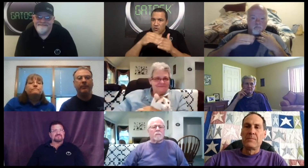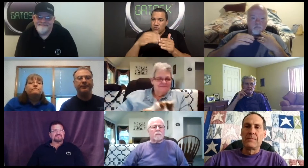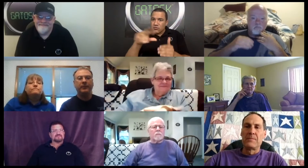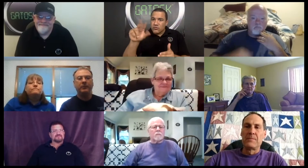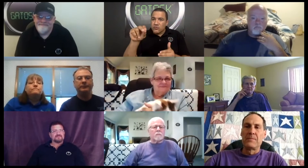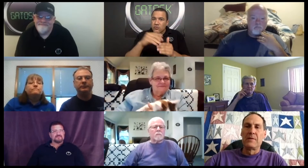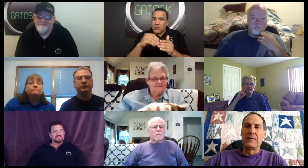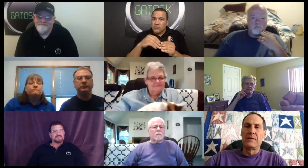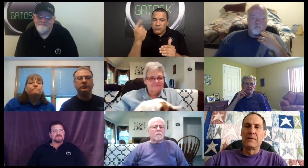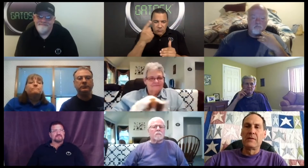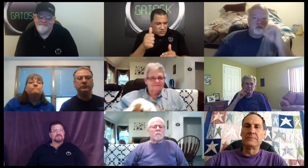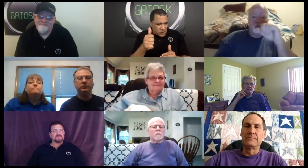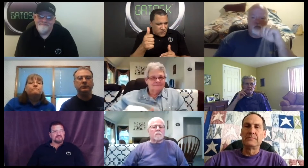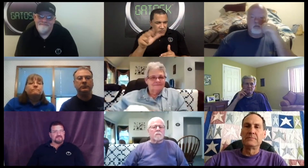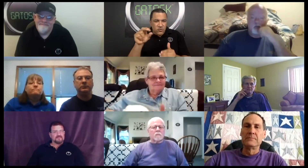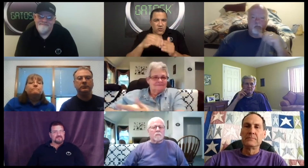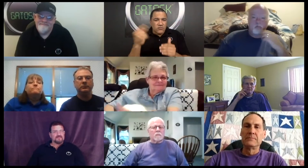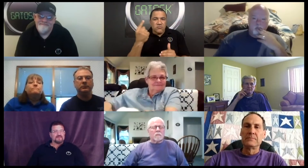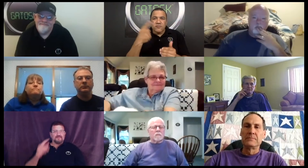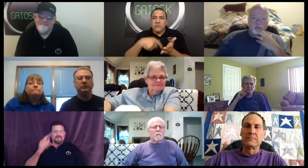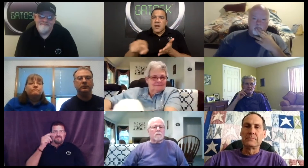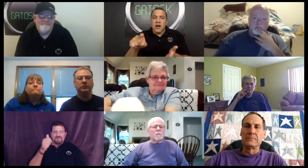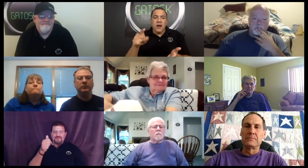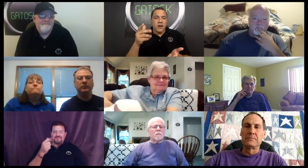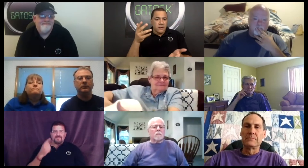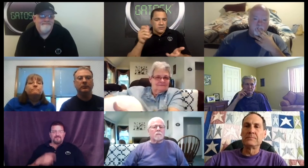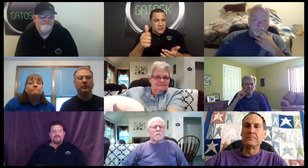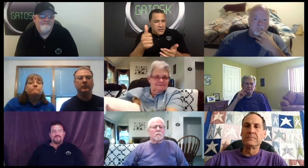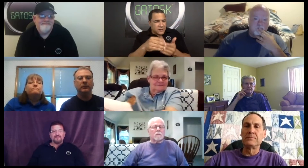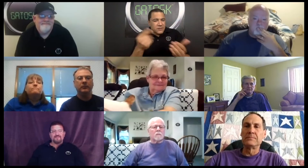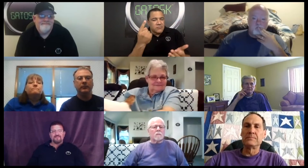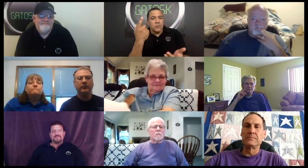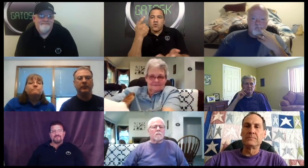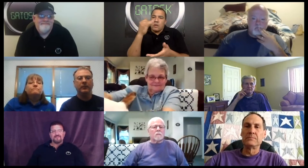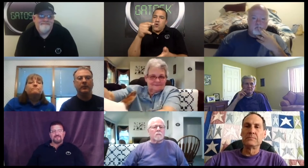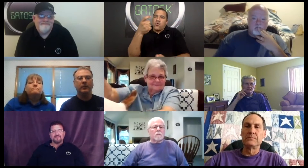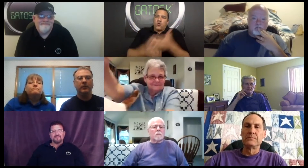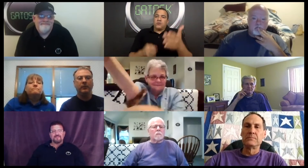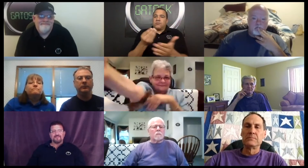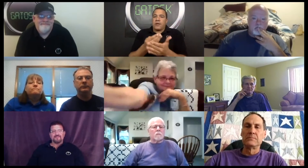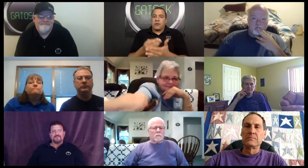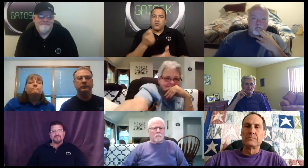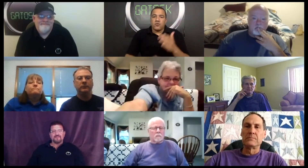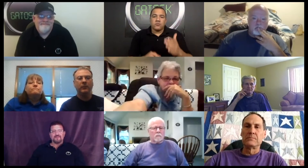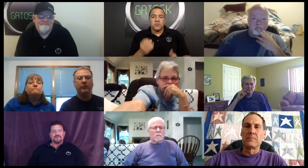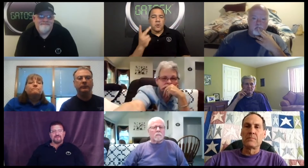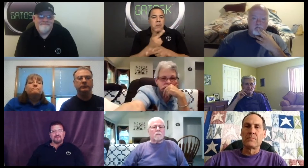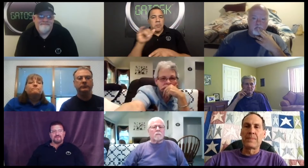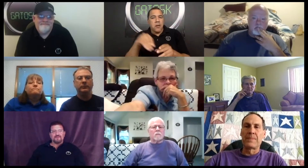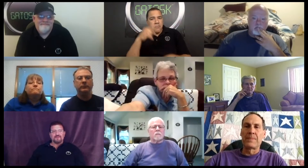paid $30 or $10 to $30, something like that. So it costs money. So keep that